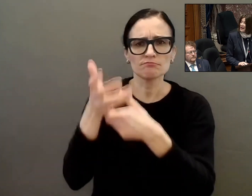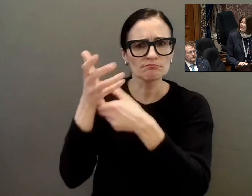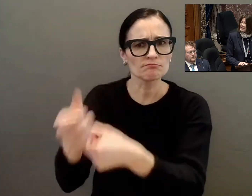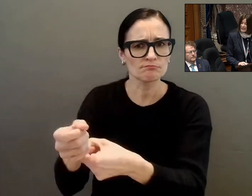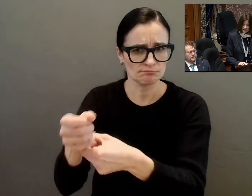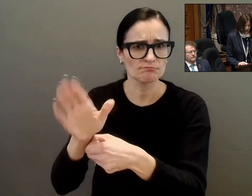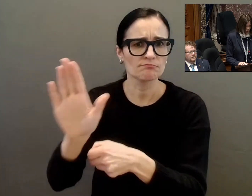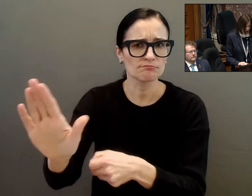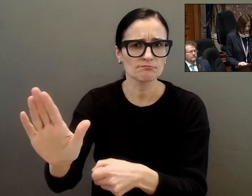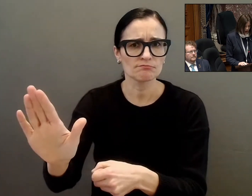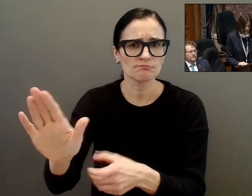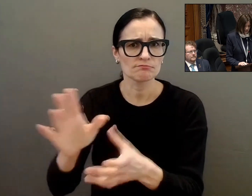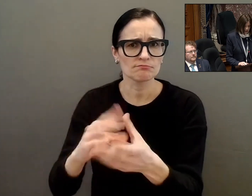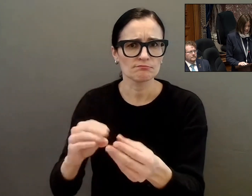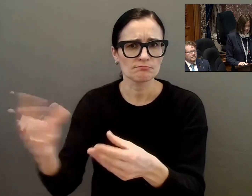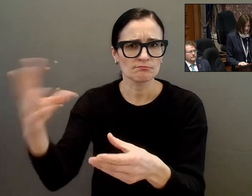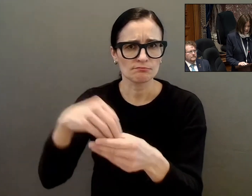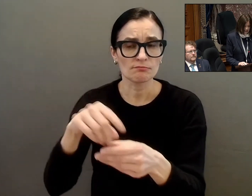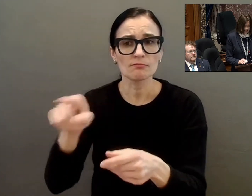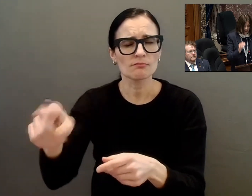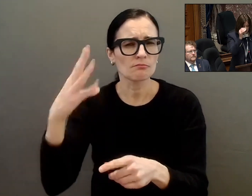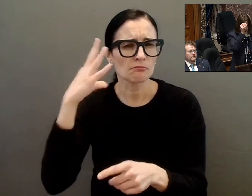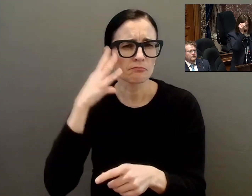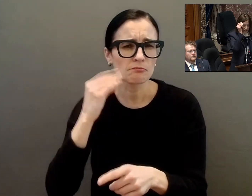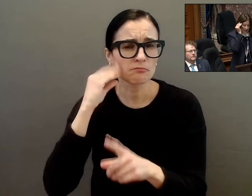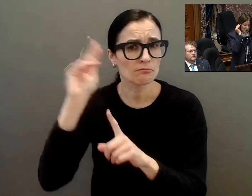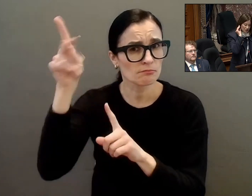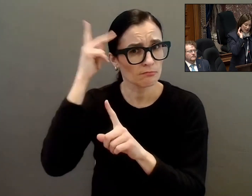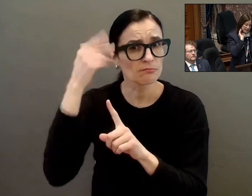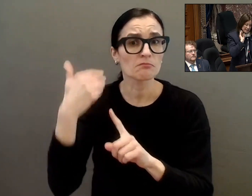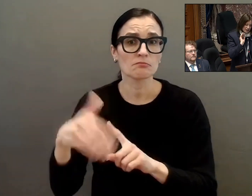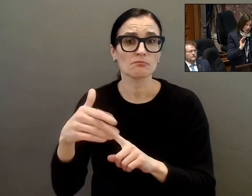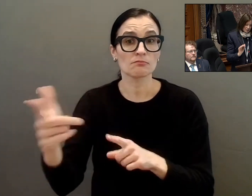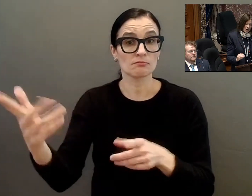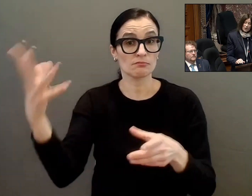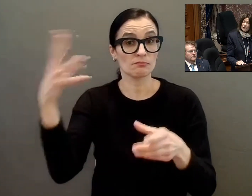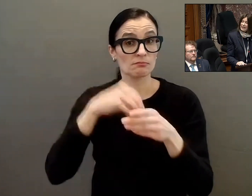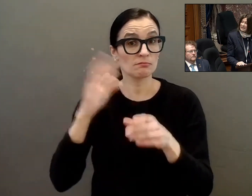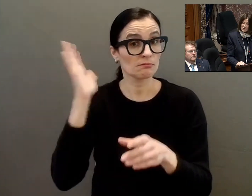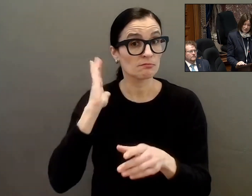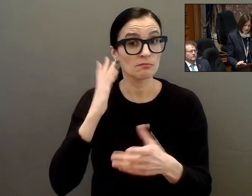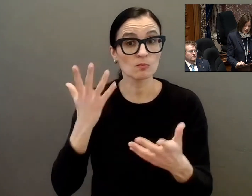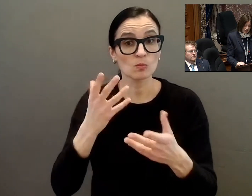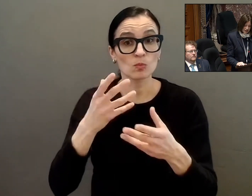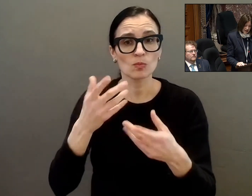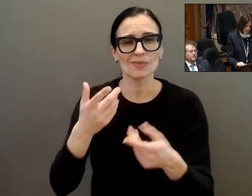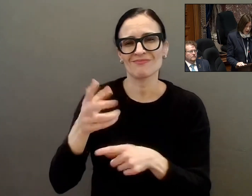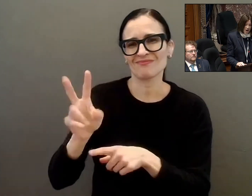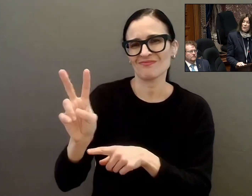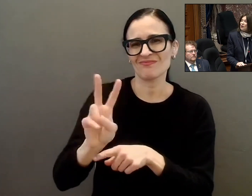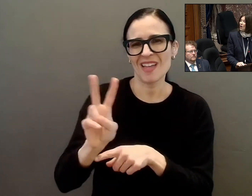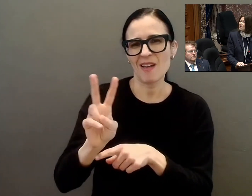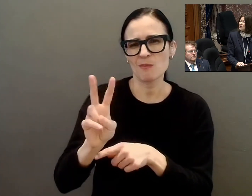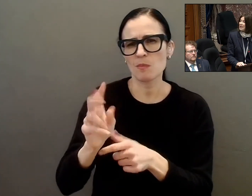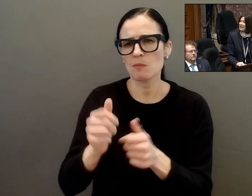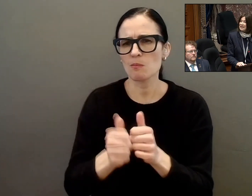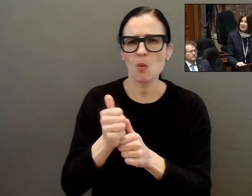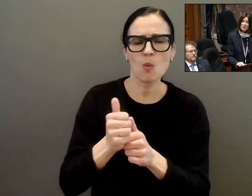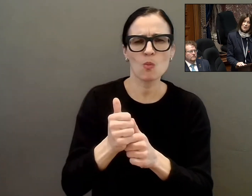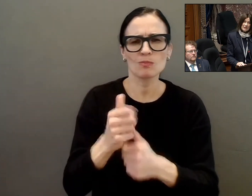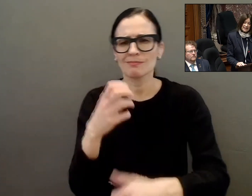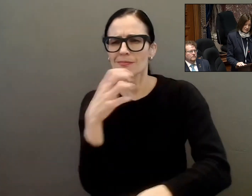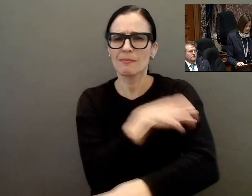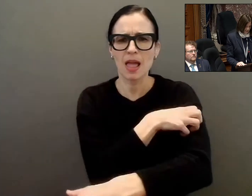Business Magazine, Colin has consistently demonstrated leadership not only in his professional life, but also in